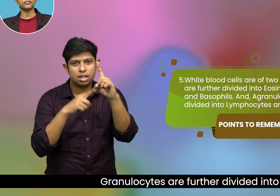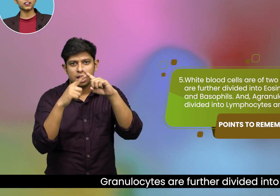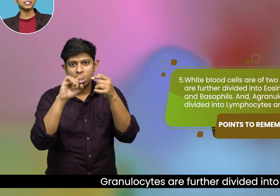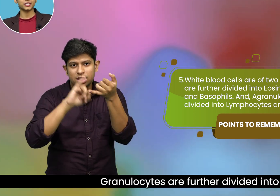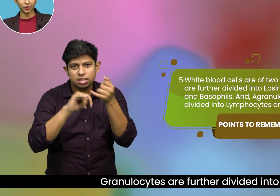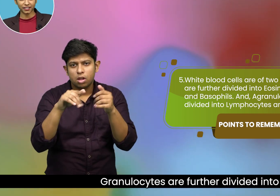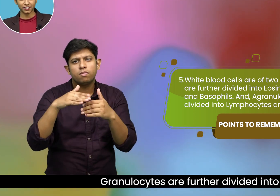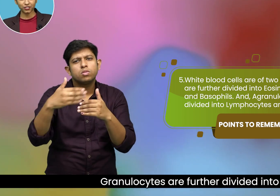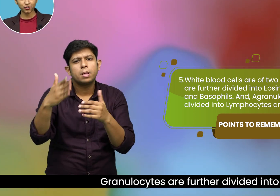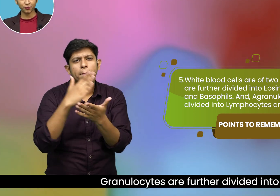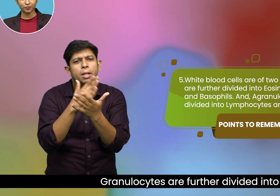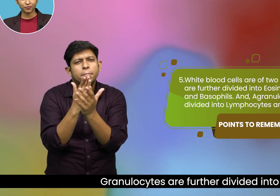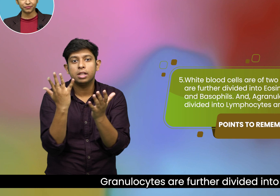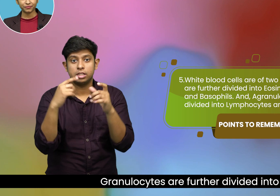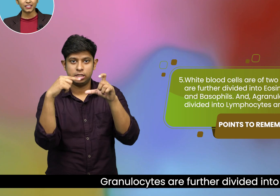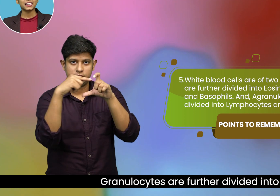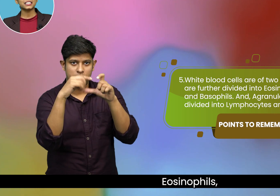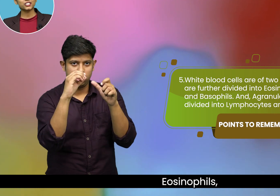Granulocytes are further divided into